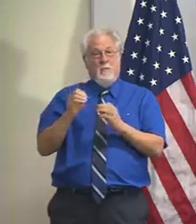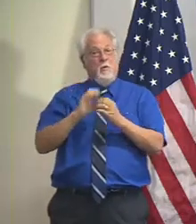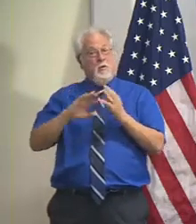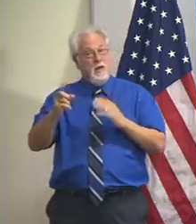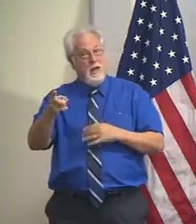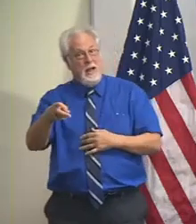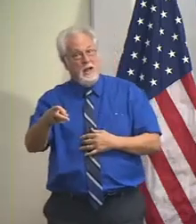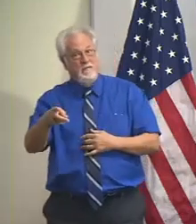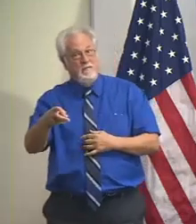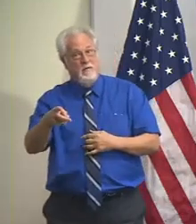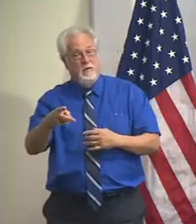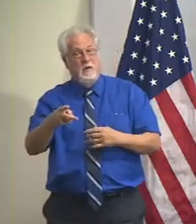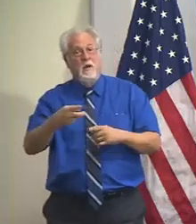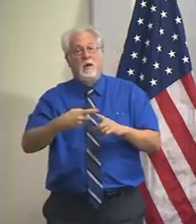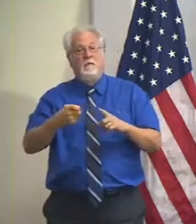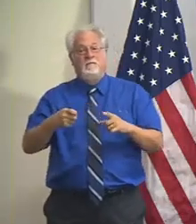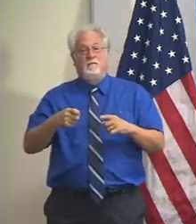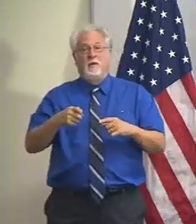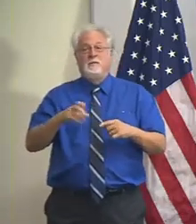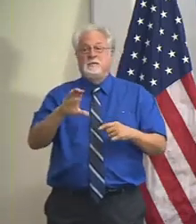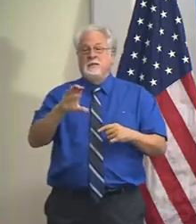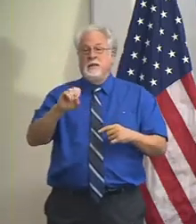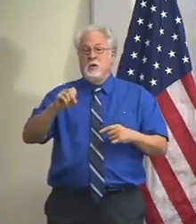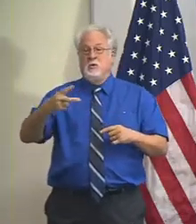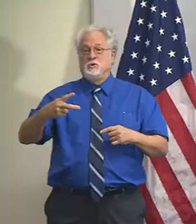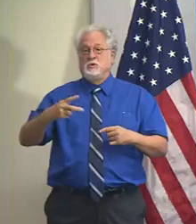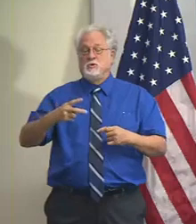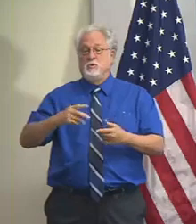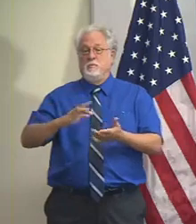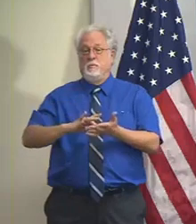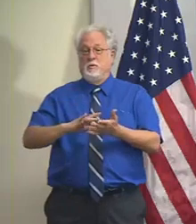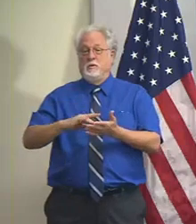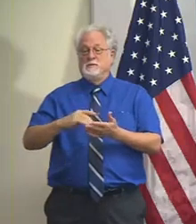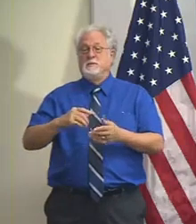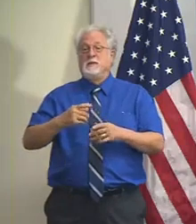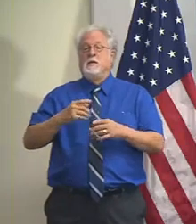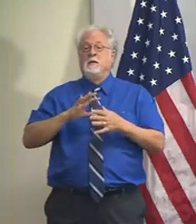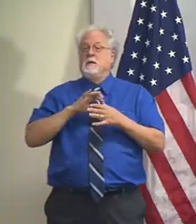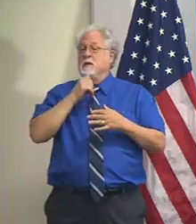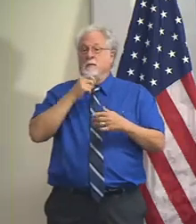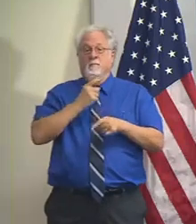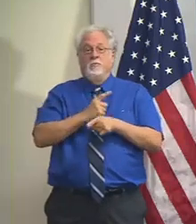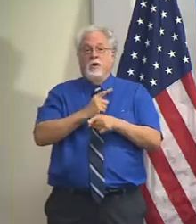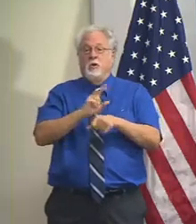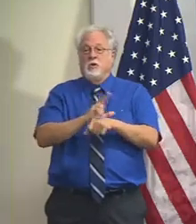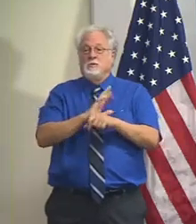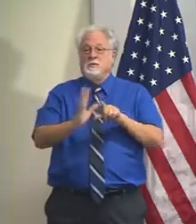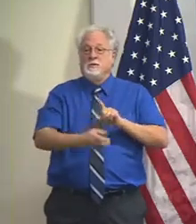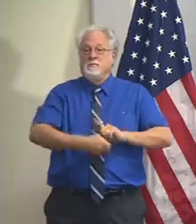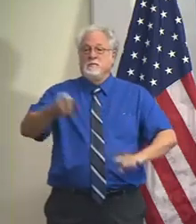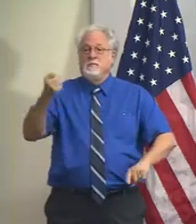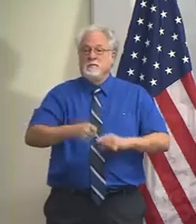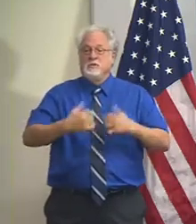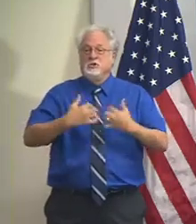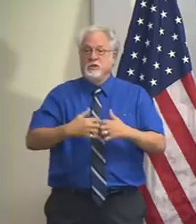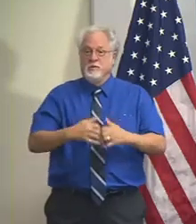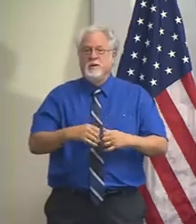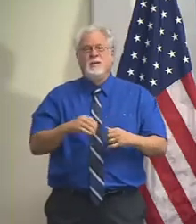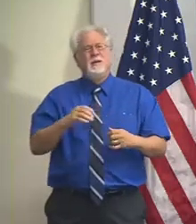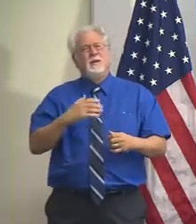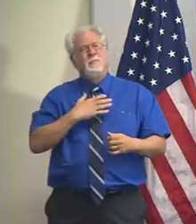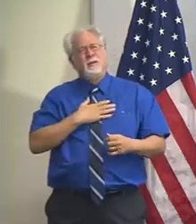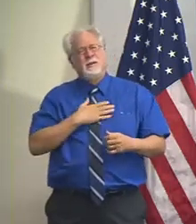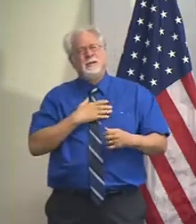half, come from carbon monoxide poisoning associated with improper usage of a generator. So please